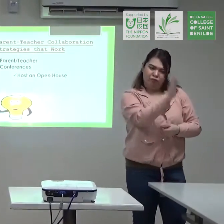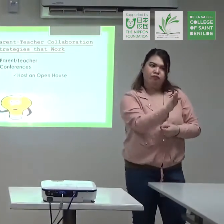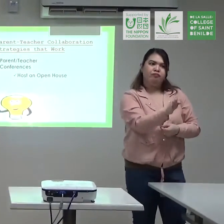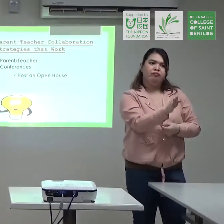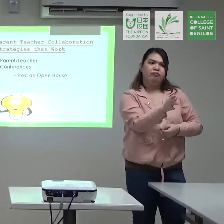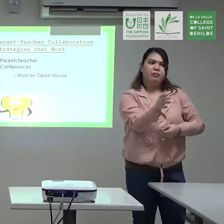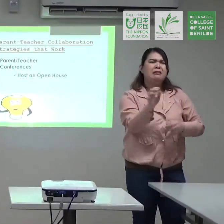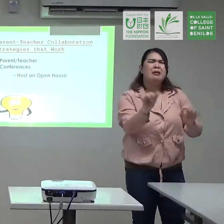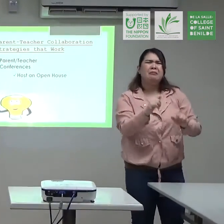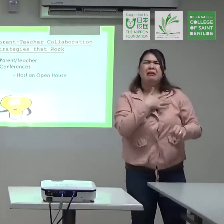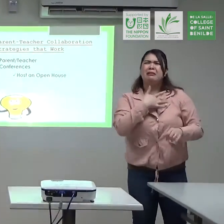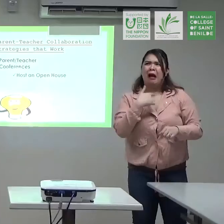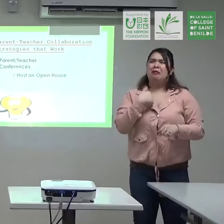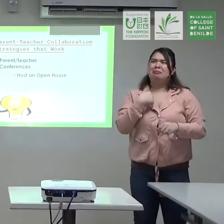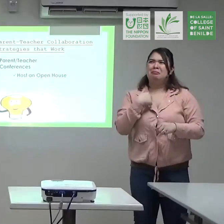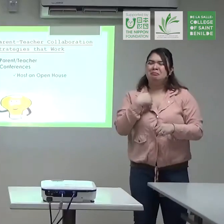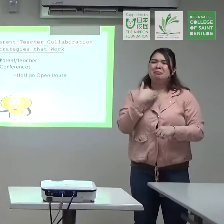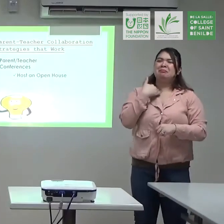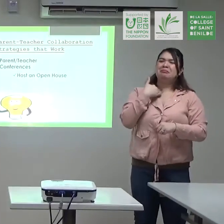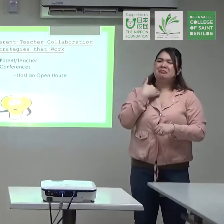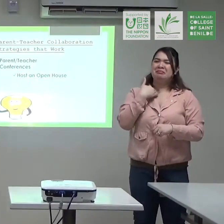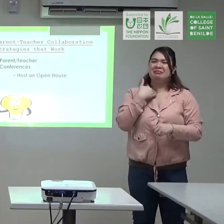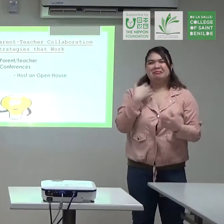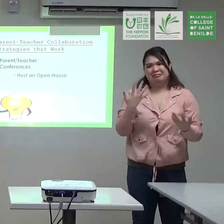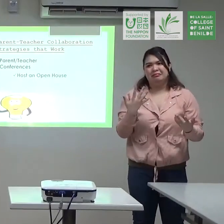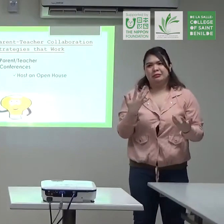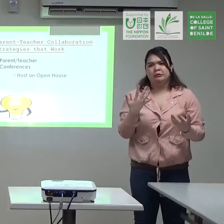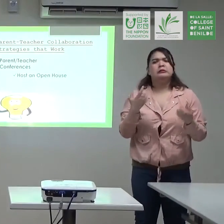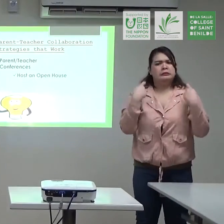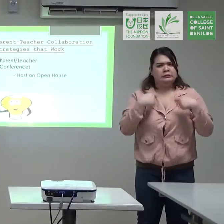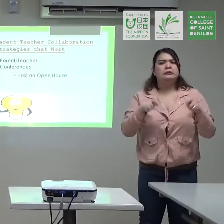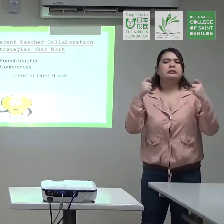and controlling. Diba?